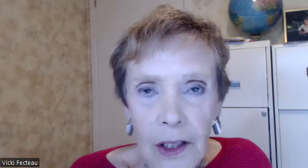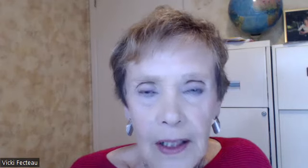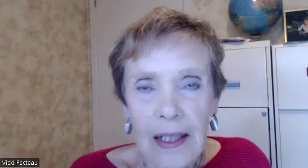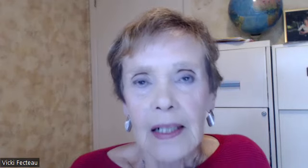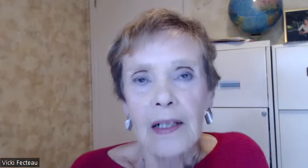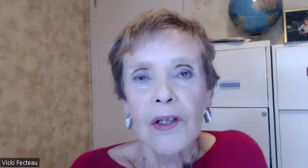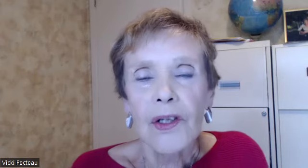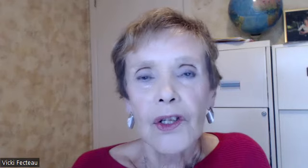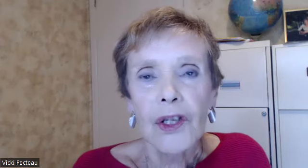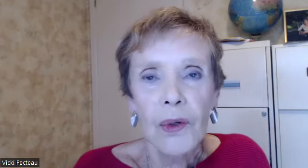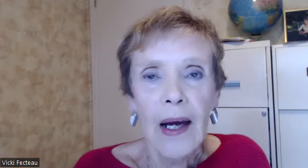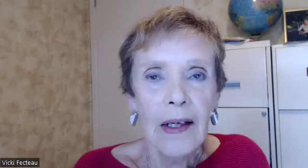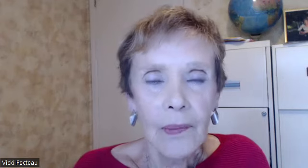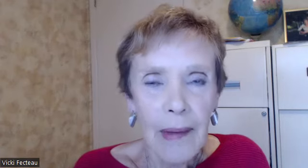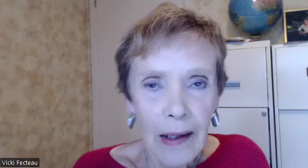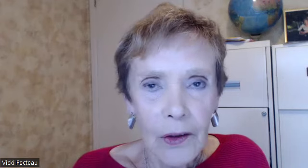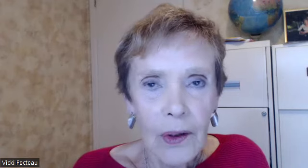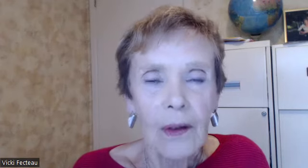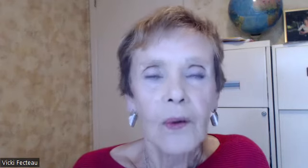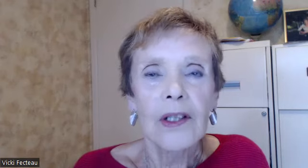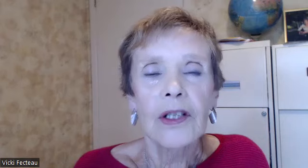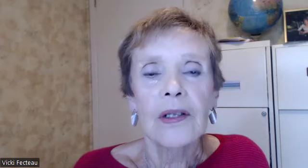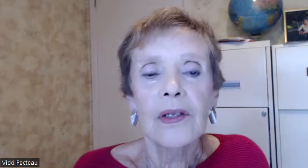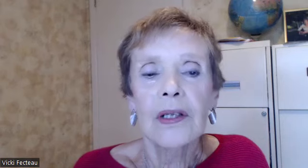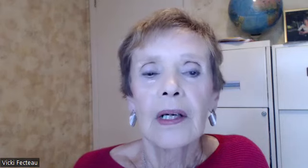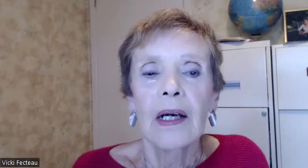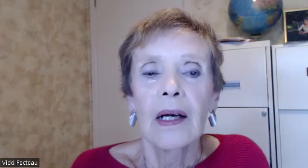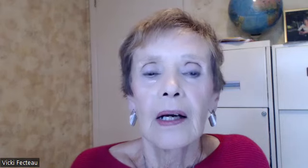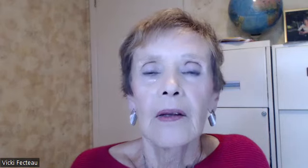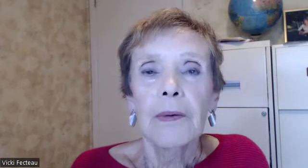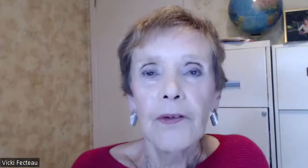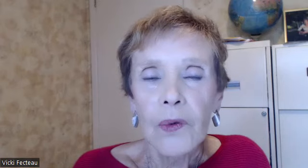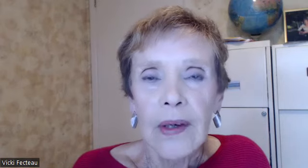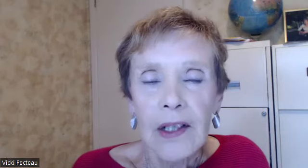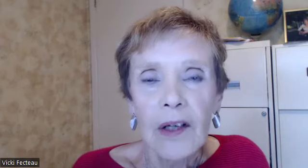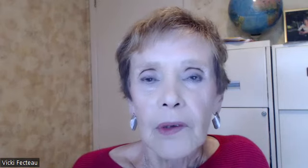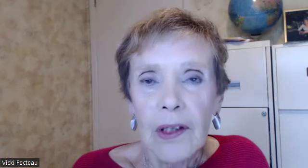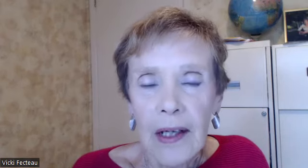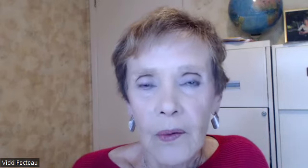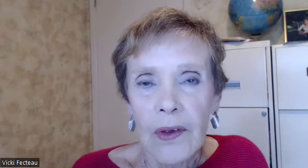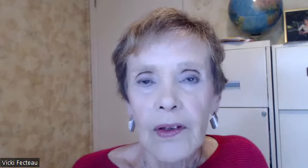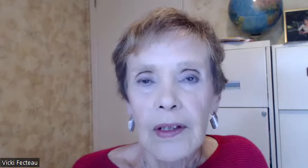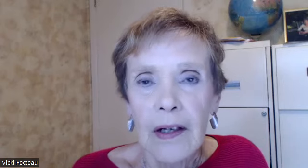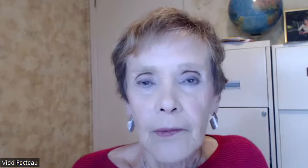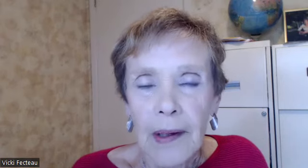subject is two-hand manual, which is the preferred way to communicate with the deafblind.